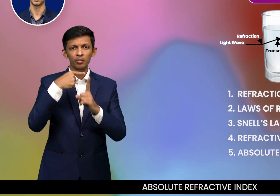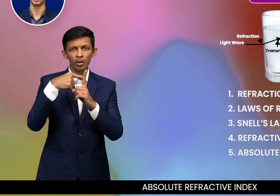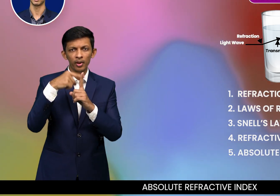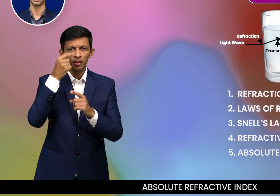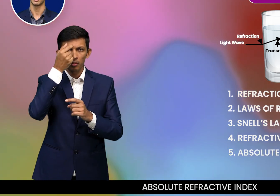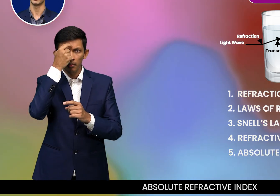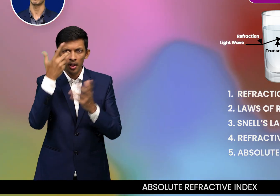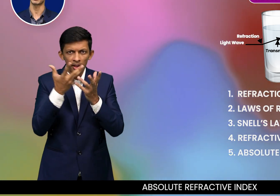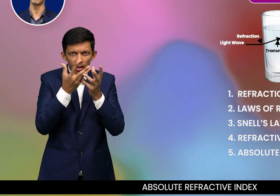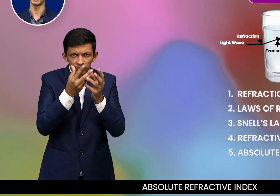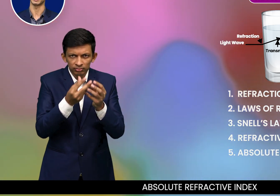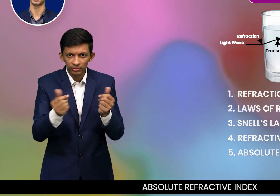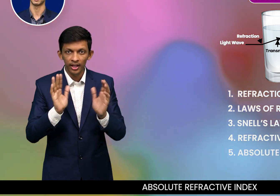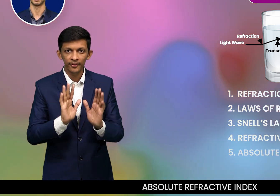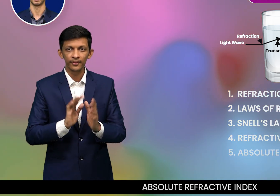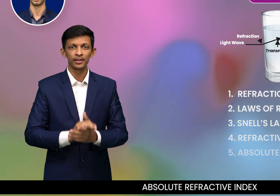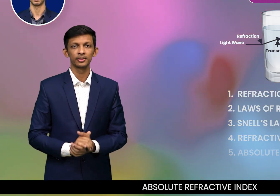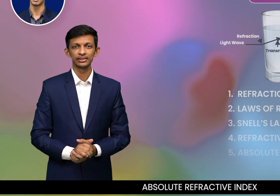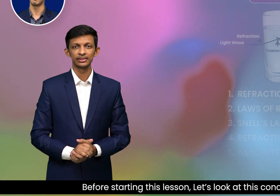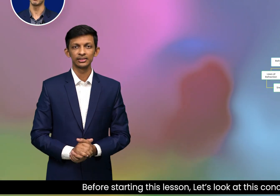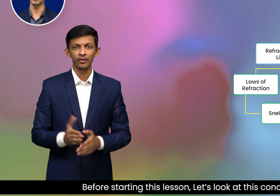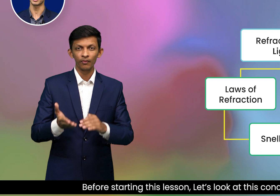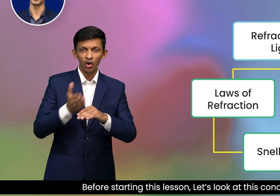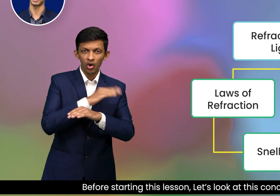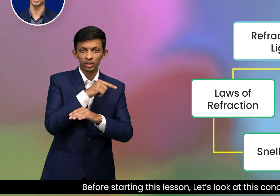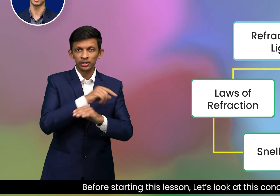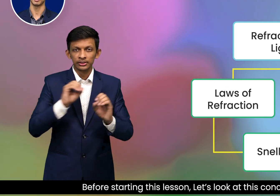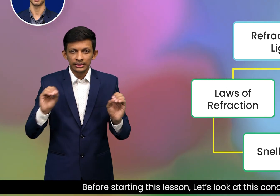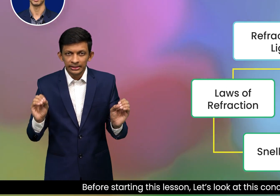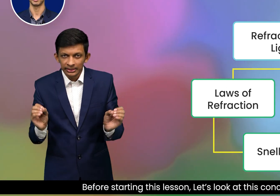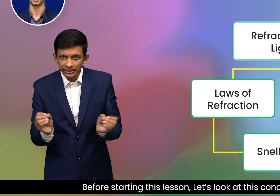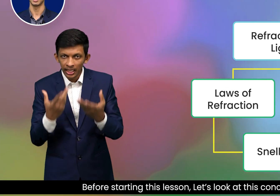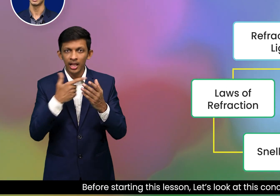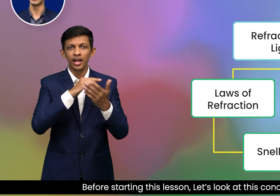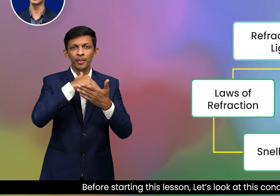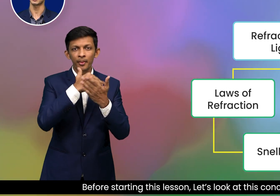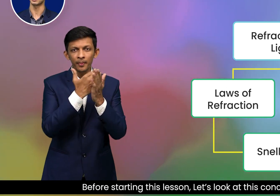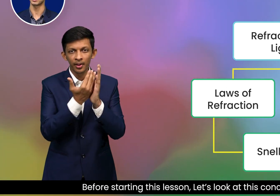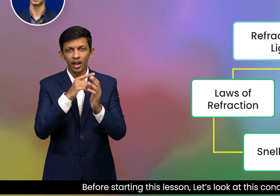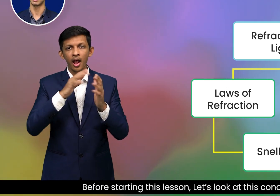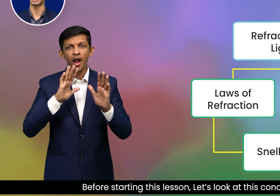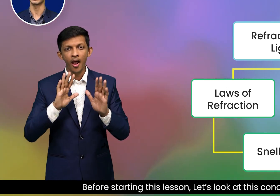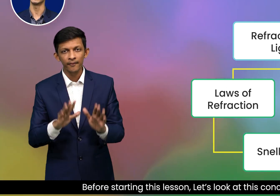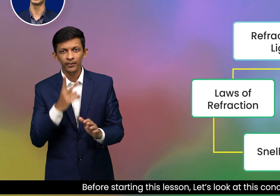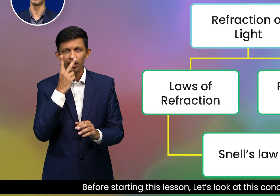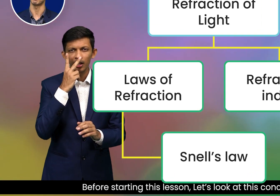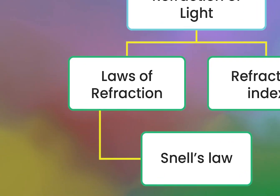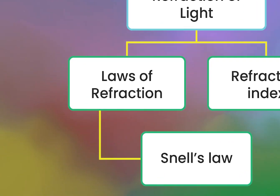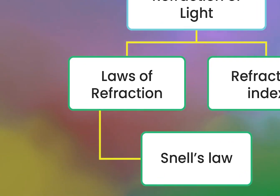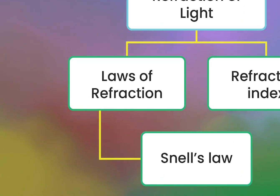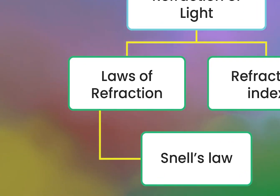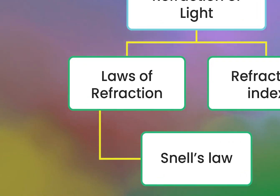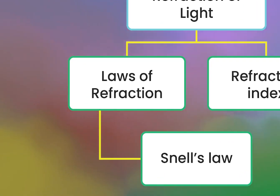absolute refractive index. Before starting the session, let's take a look at the concept